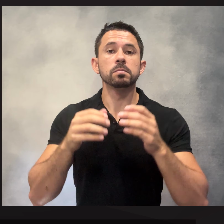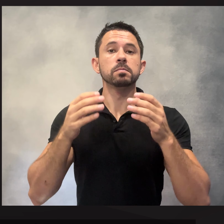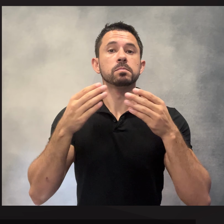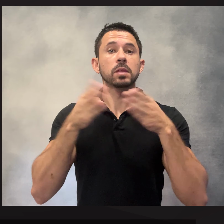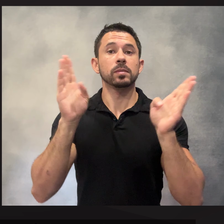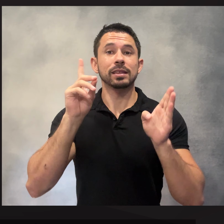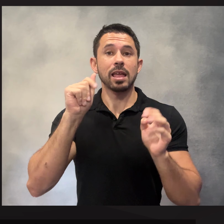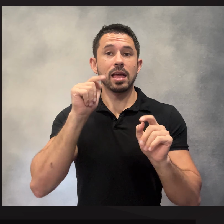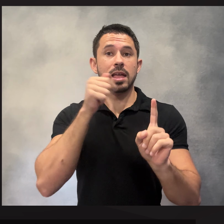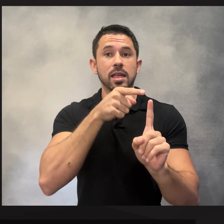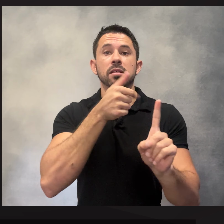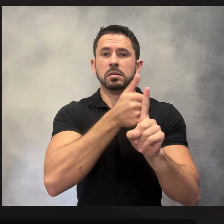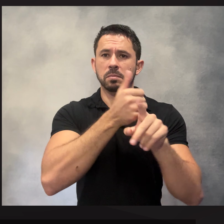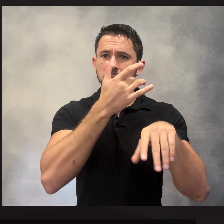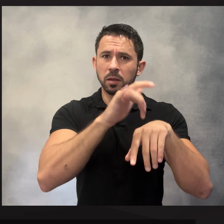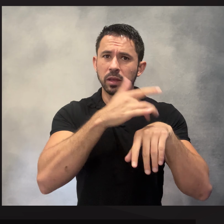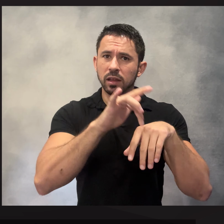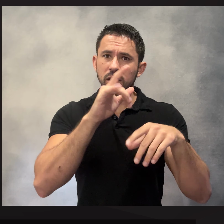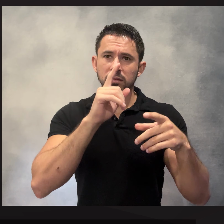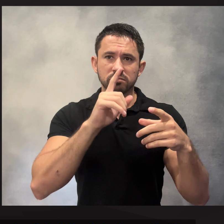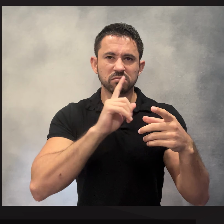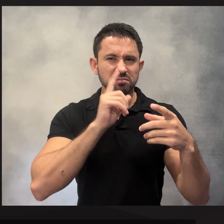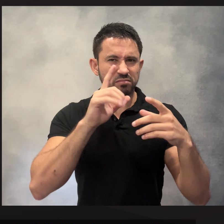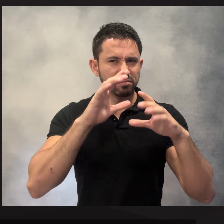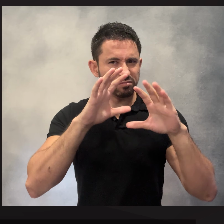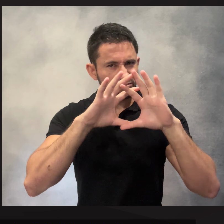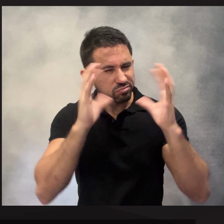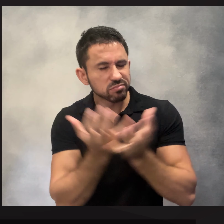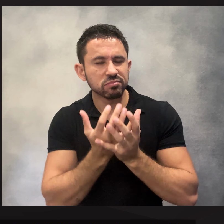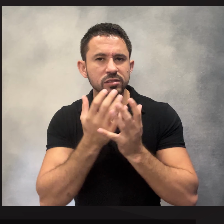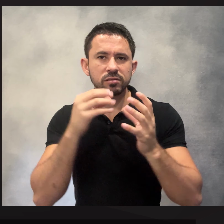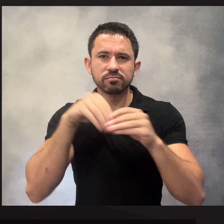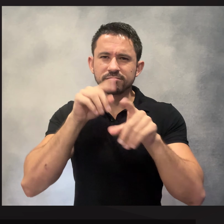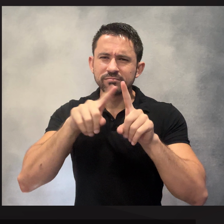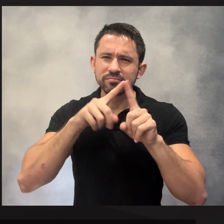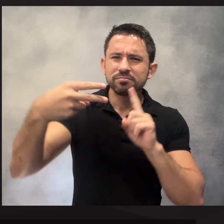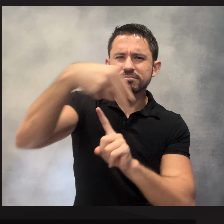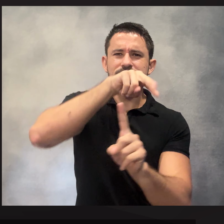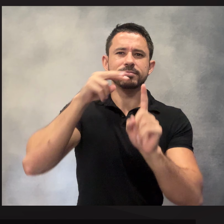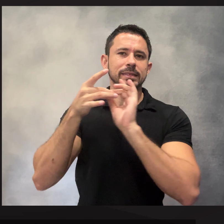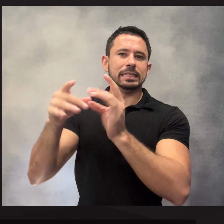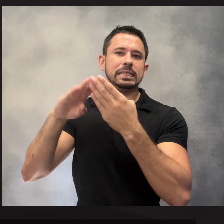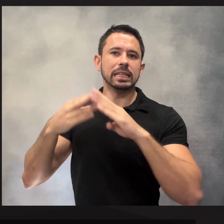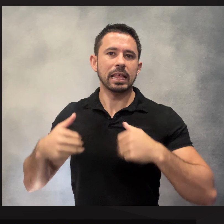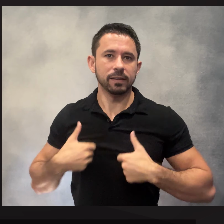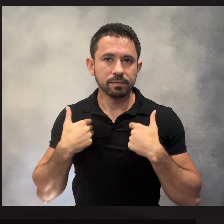Public data is available about nearly every facet of city life.